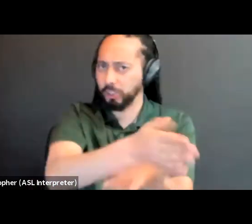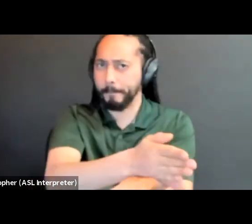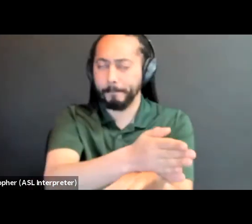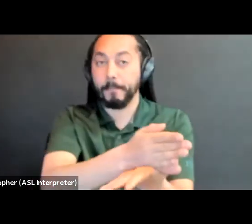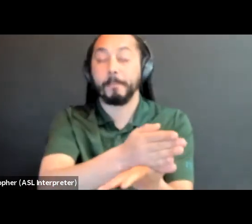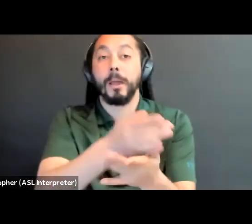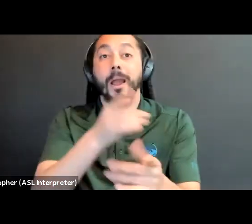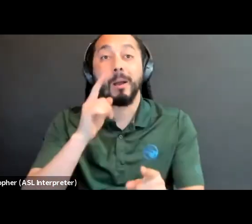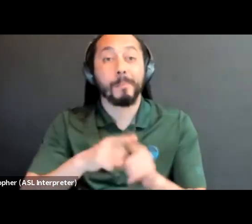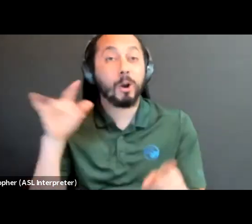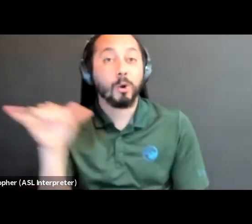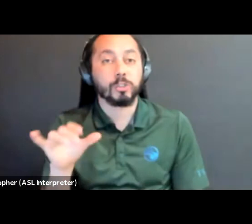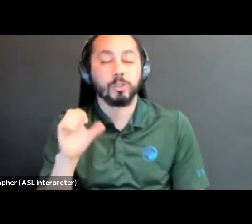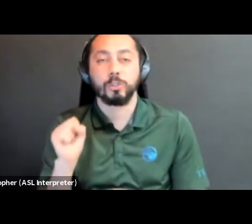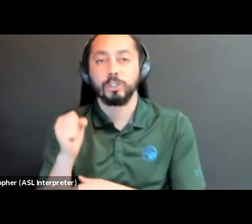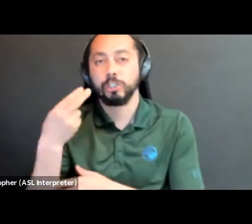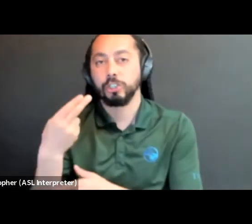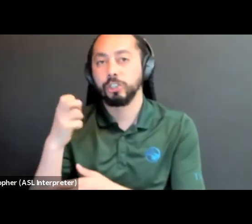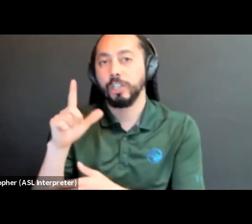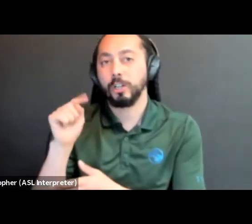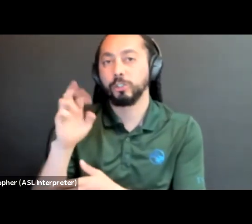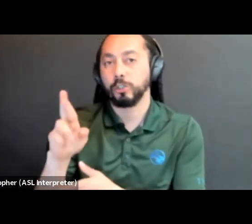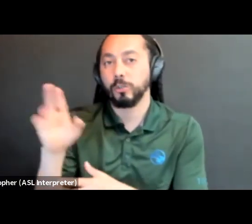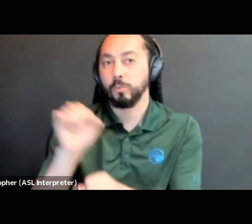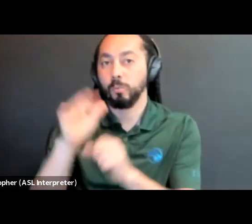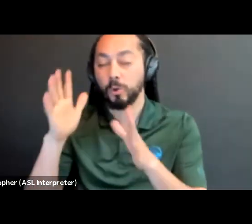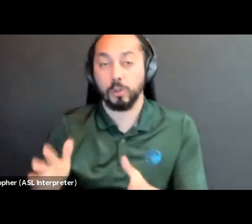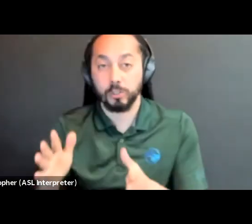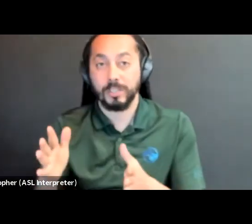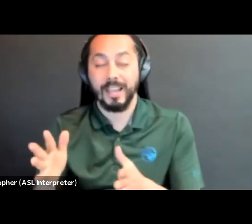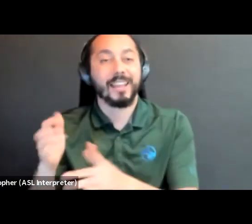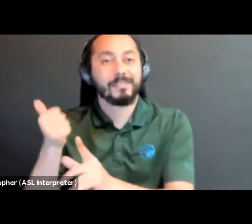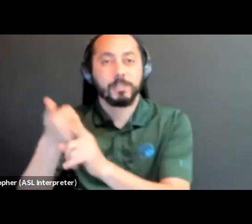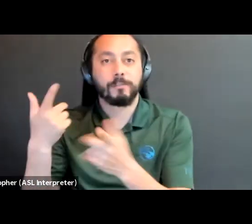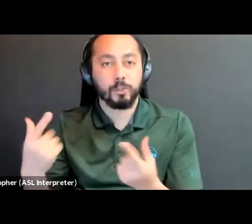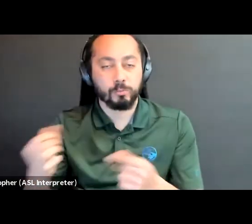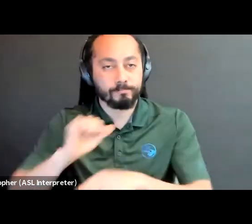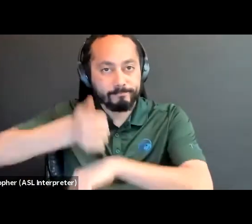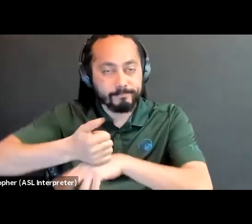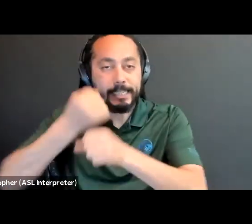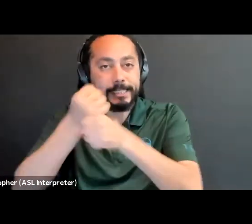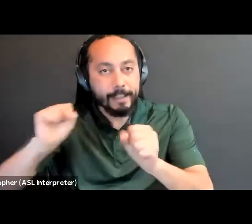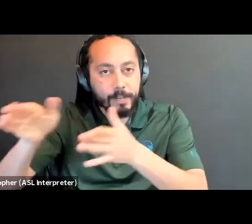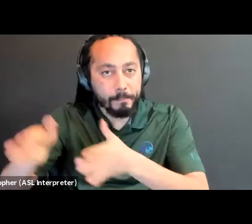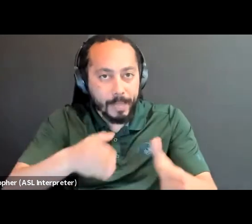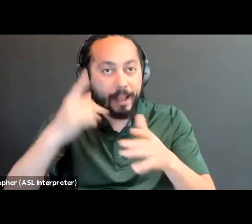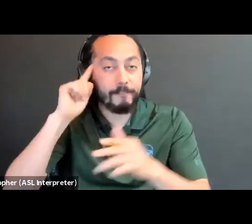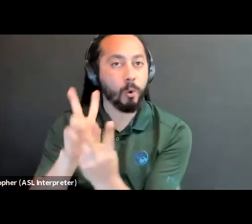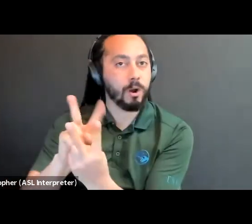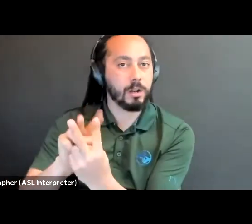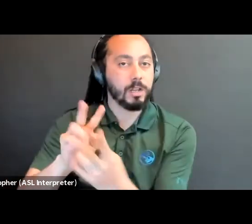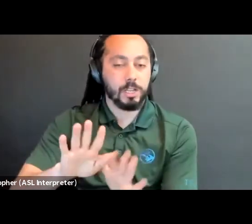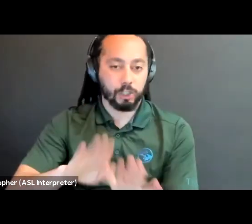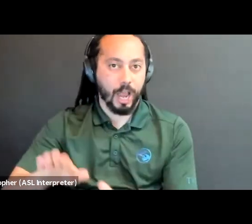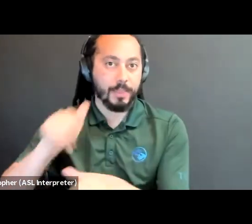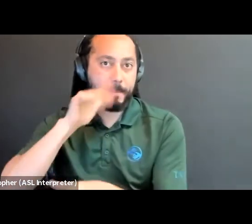shelter workers who had done safety plans with both the child and the mother. And in this case,